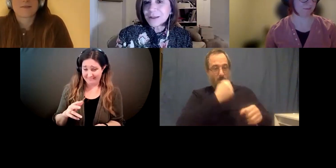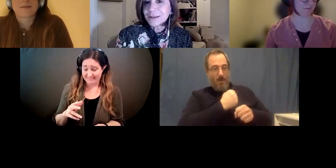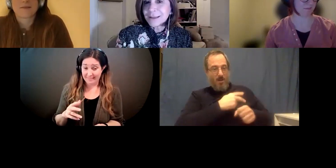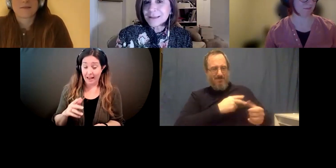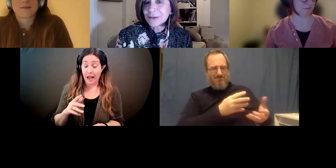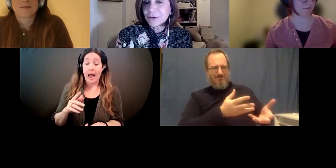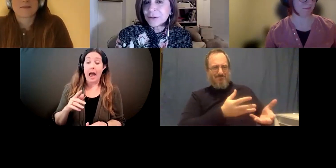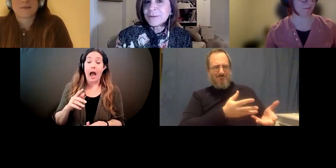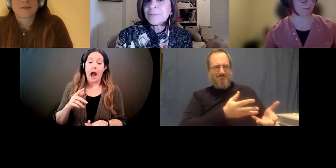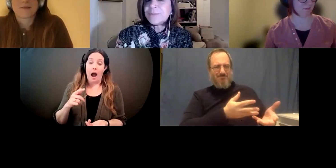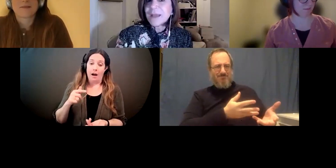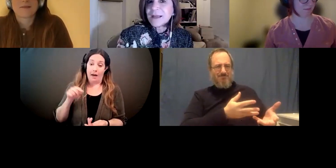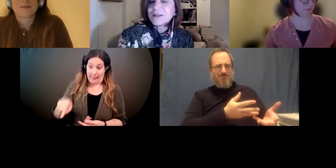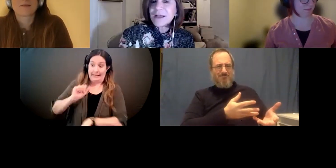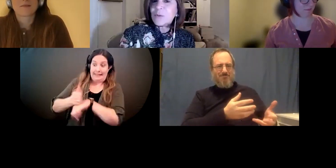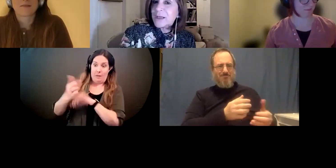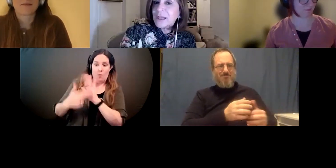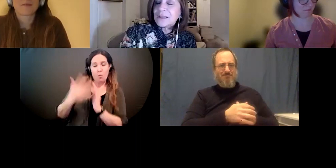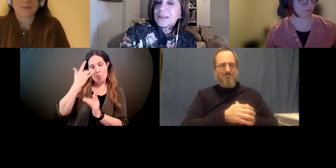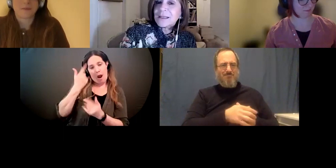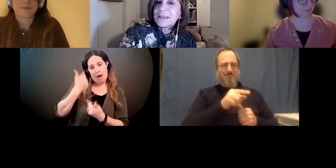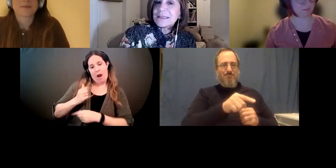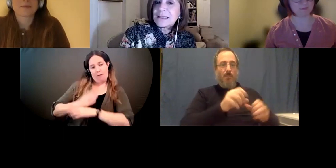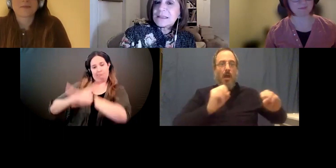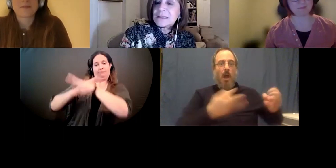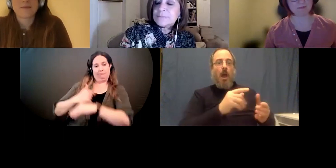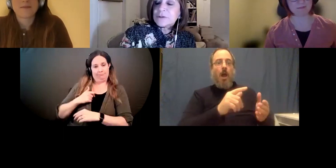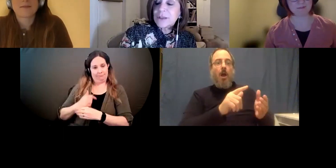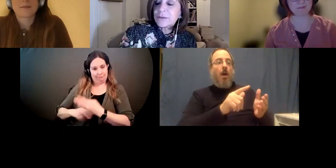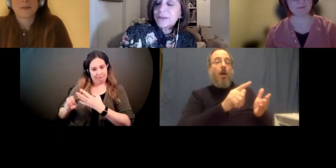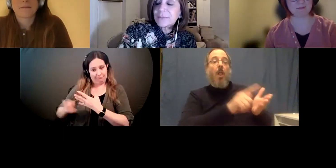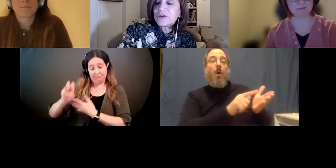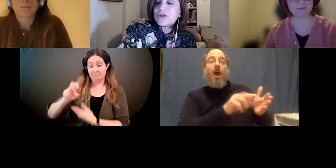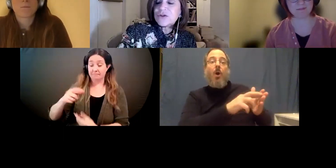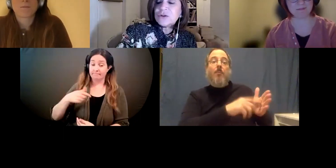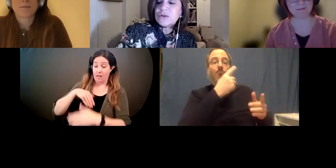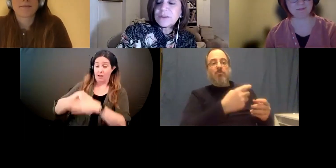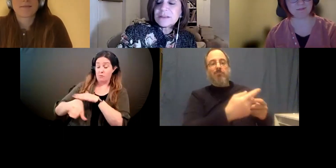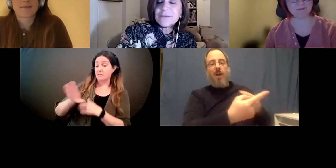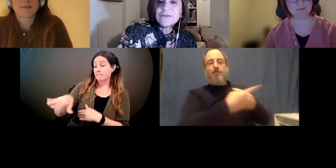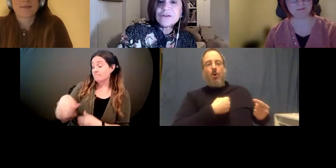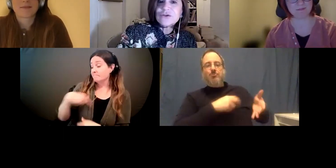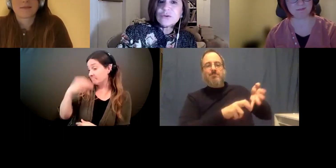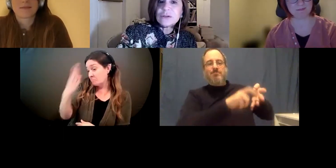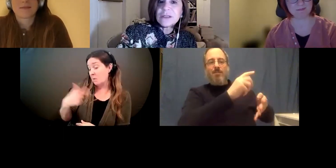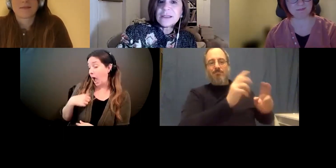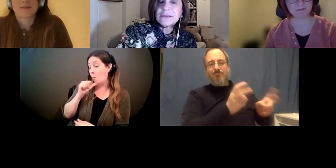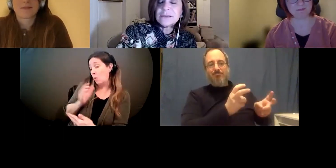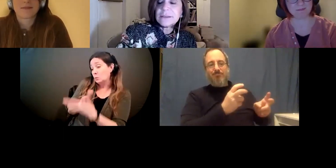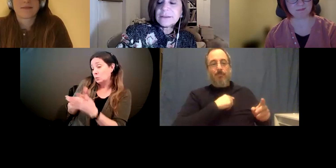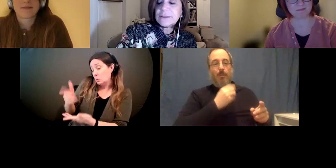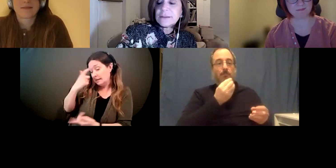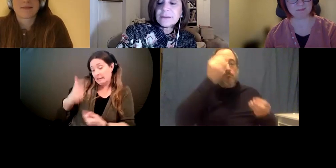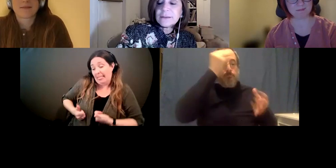sure I didn't get tenure. And I kind of went in and I said, look, I don't think I'm going to sue you because life is too short.